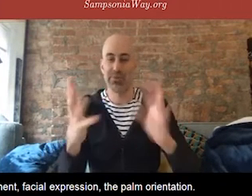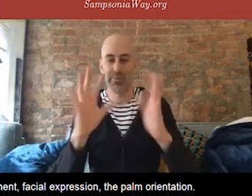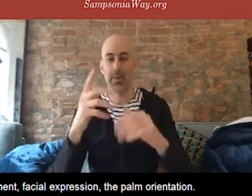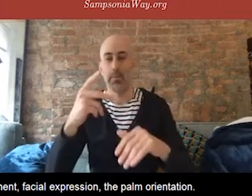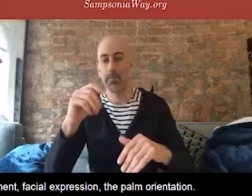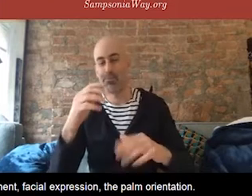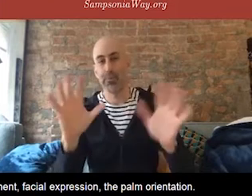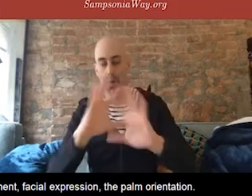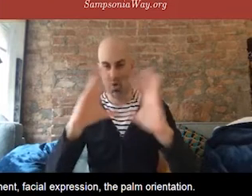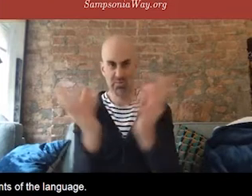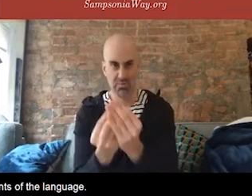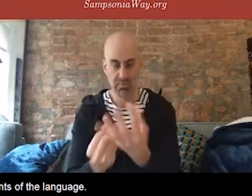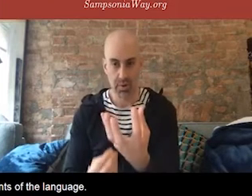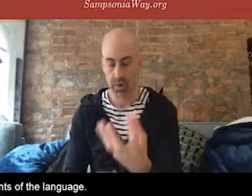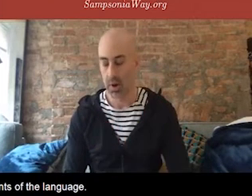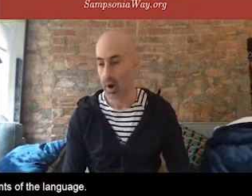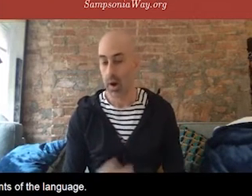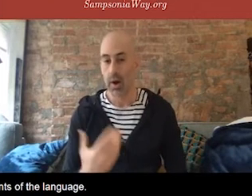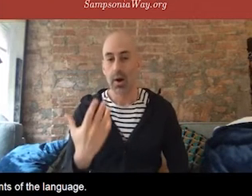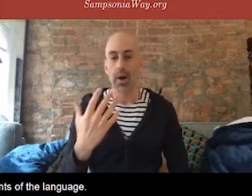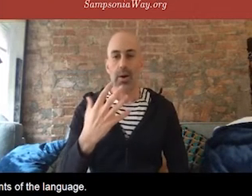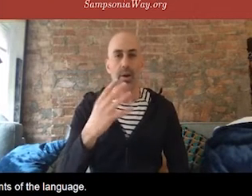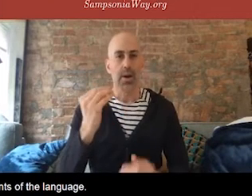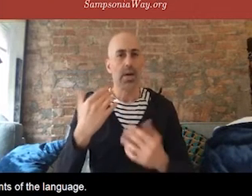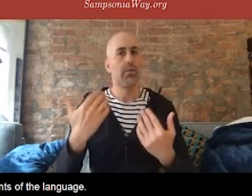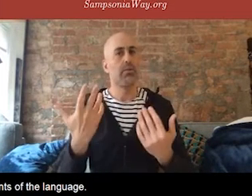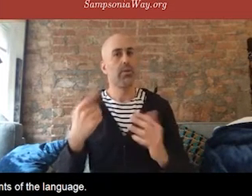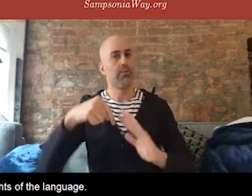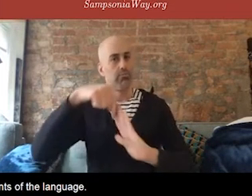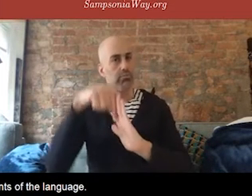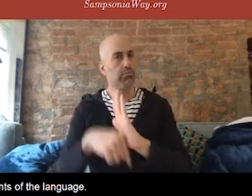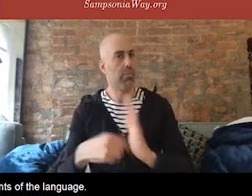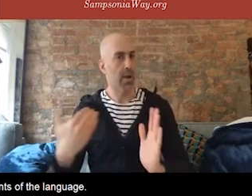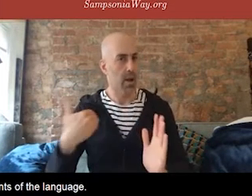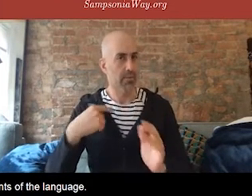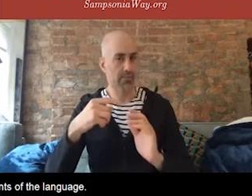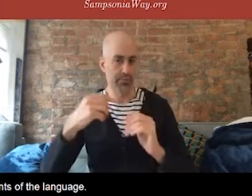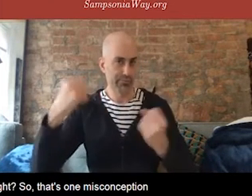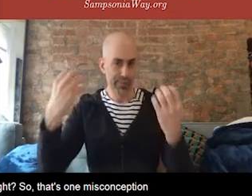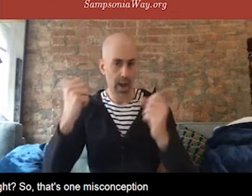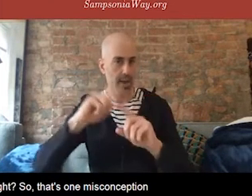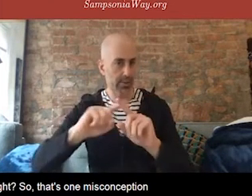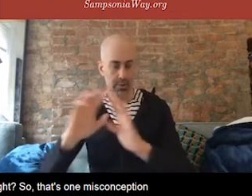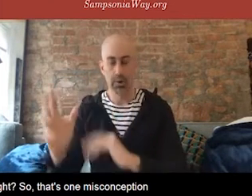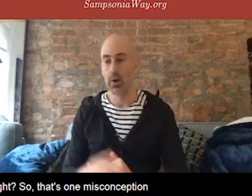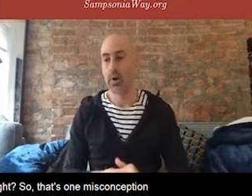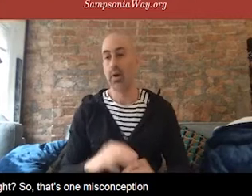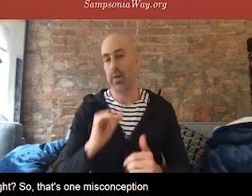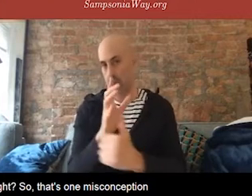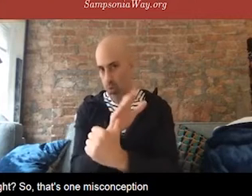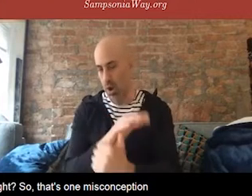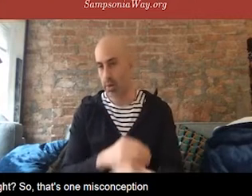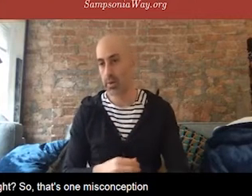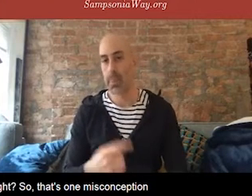The palm orientation and all of those as components of the language. It has its own depth